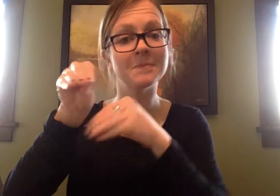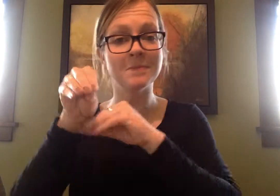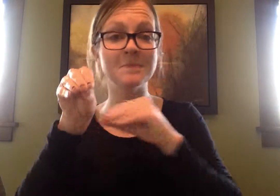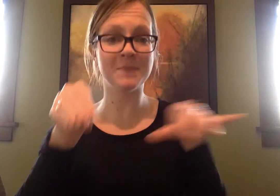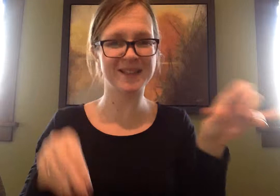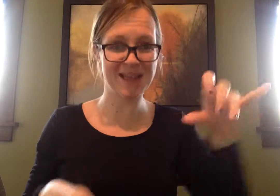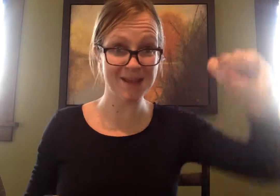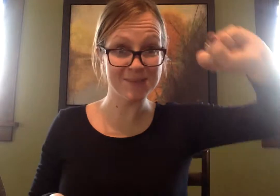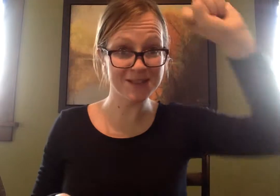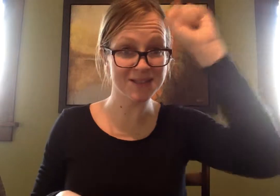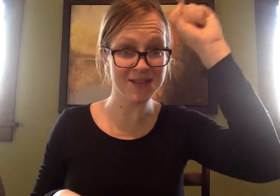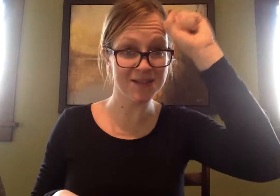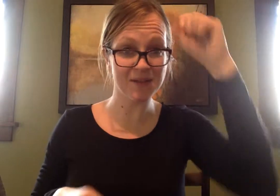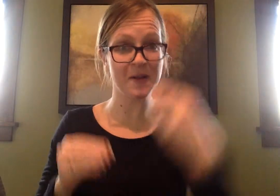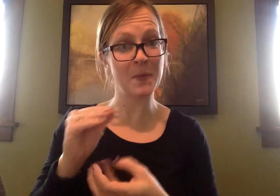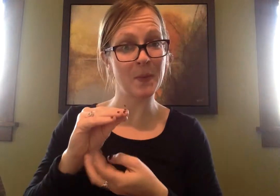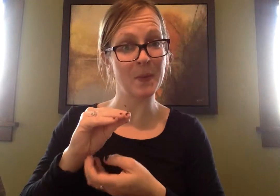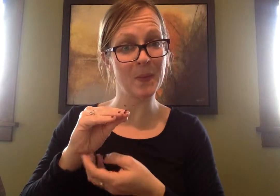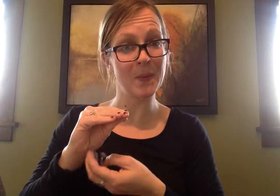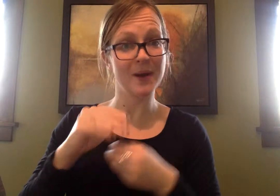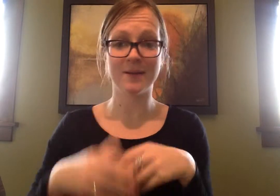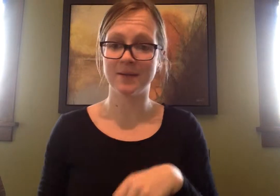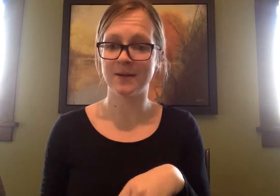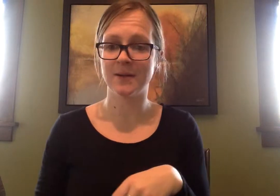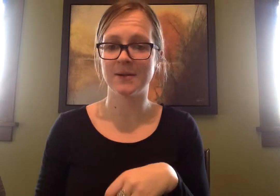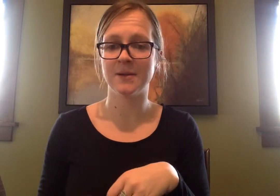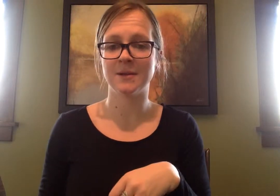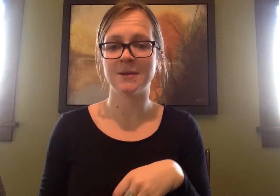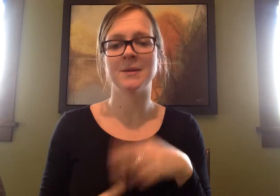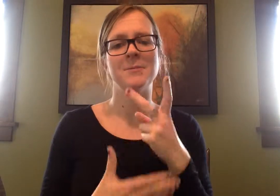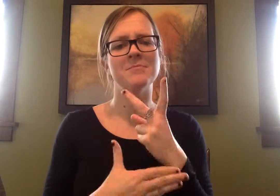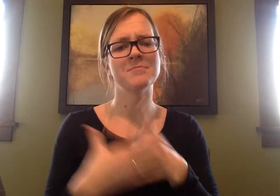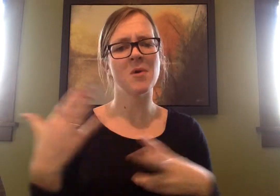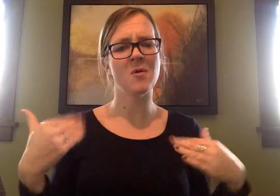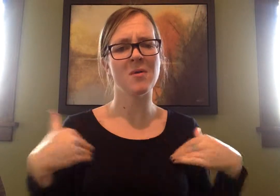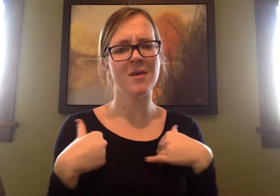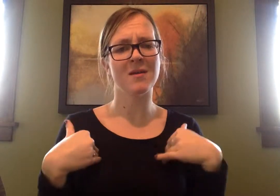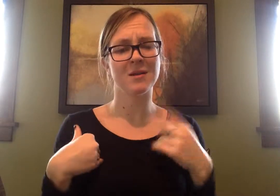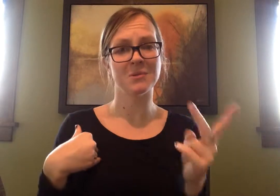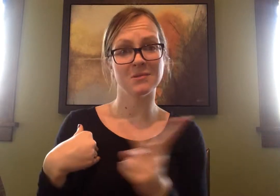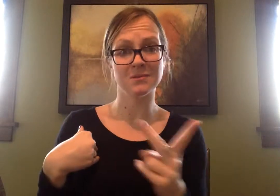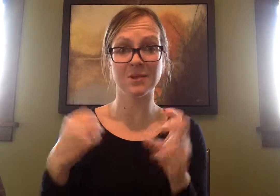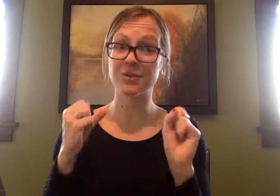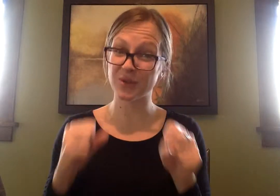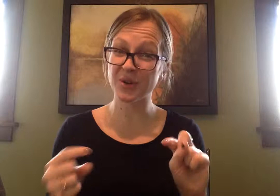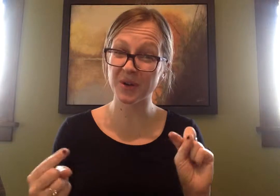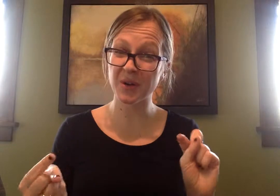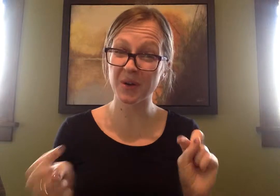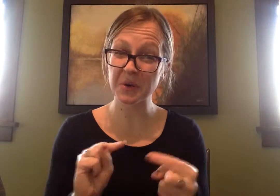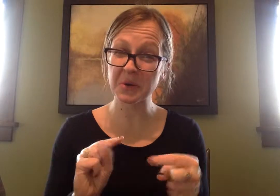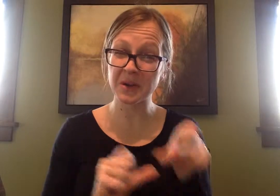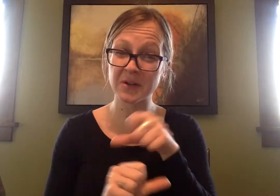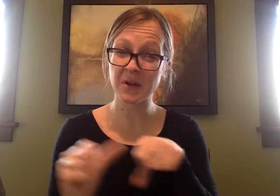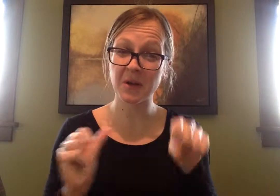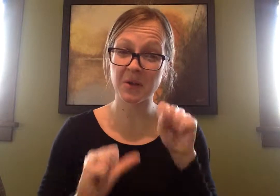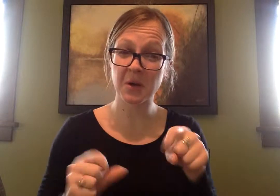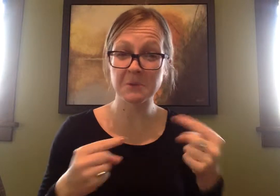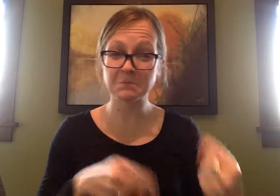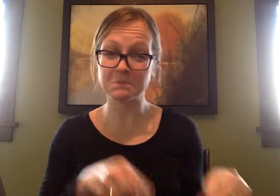him under the chin. Though both animals could easily injure each other, they are gentle with one